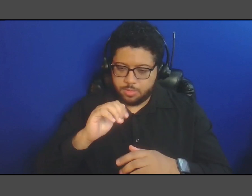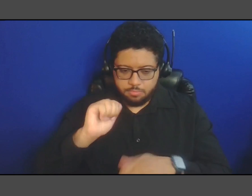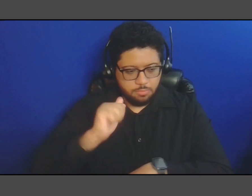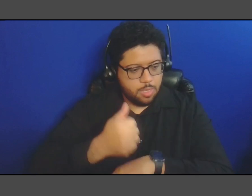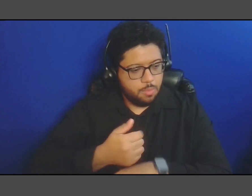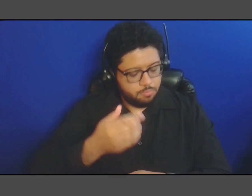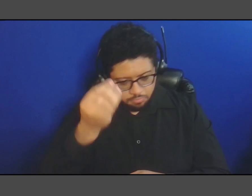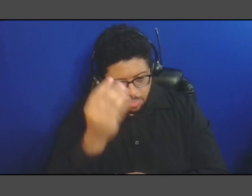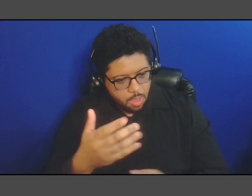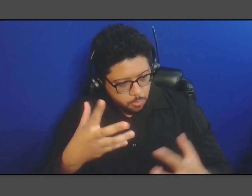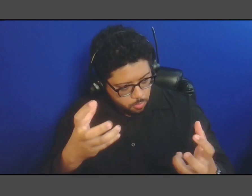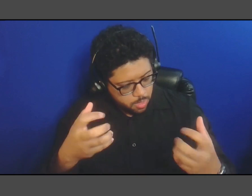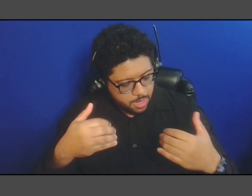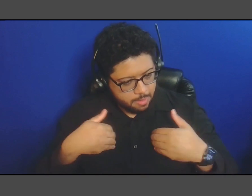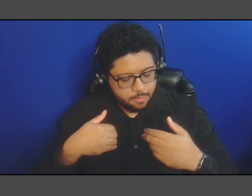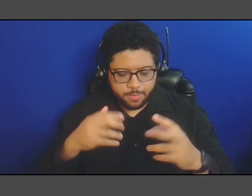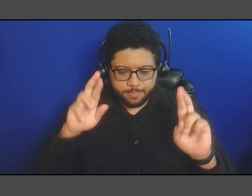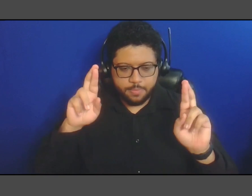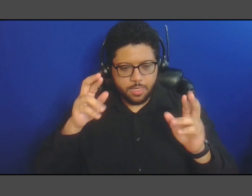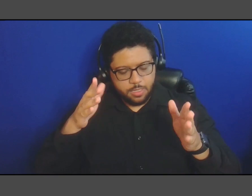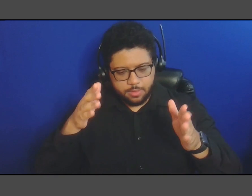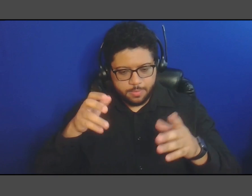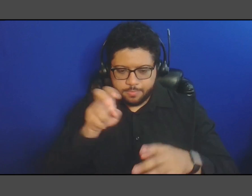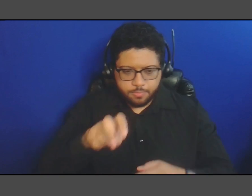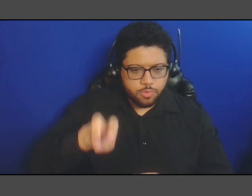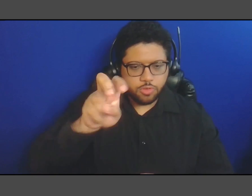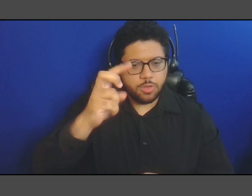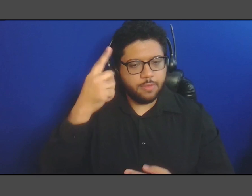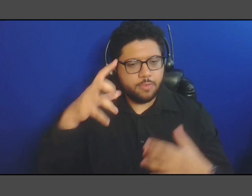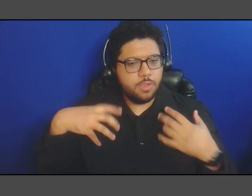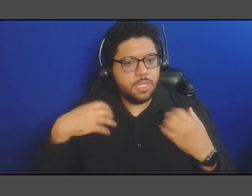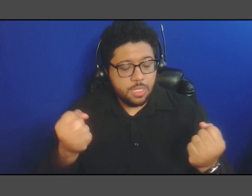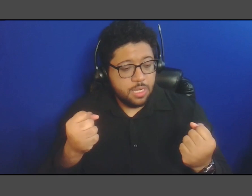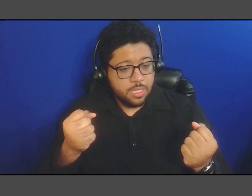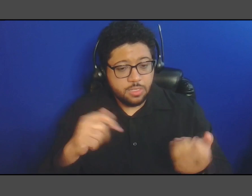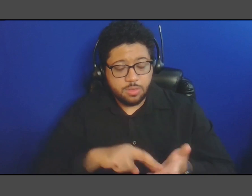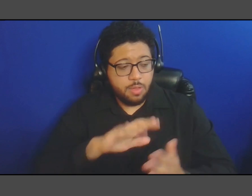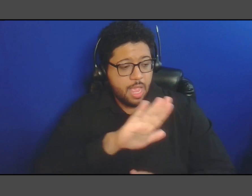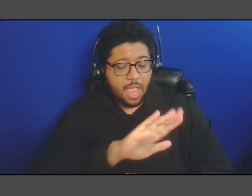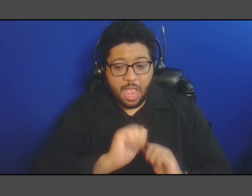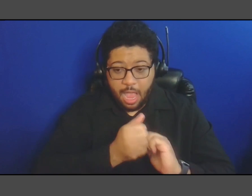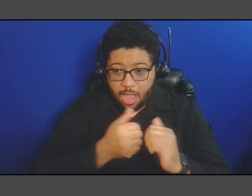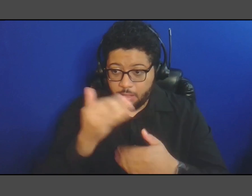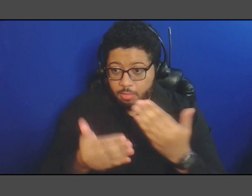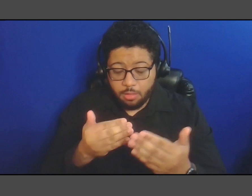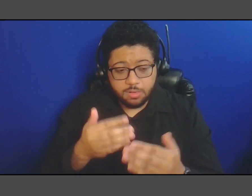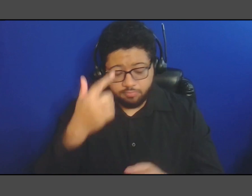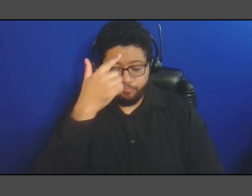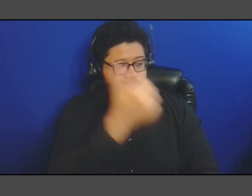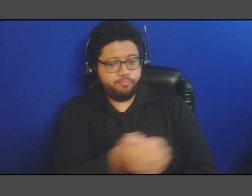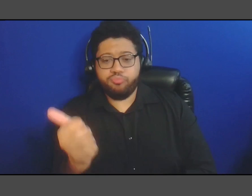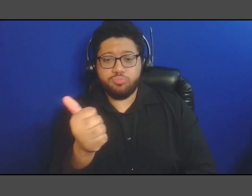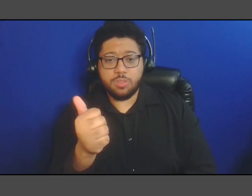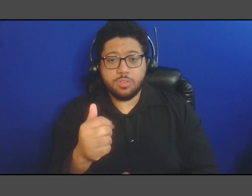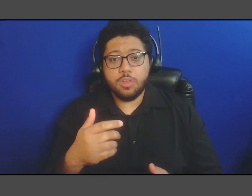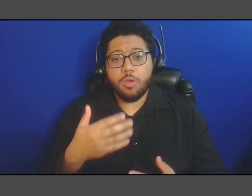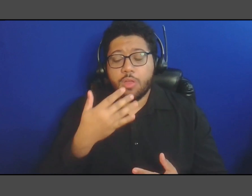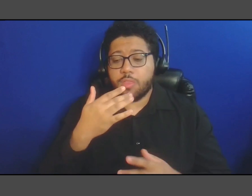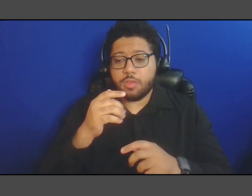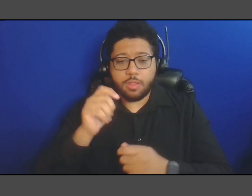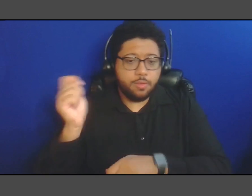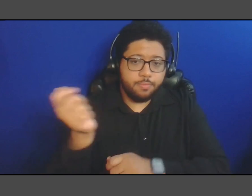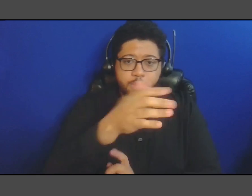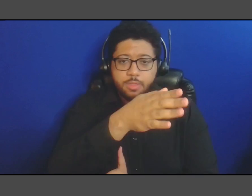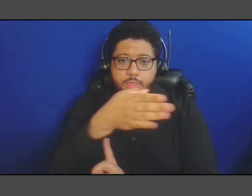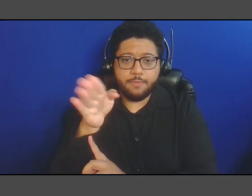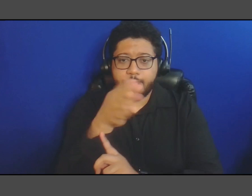of how they wanted to do it. Who they wanted to have for a color guard. Did they want an opening